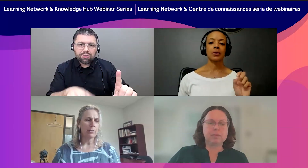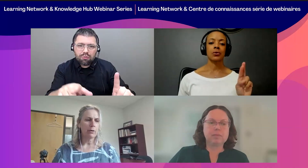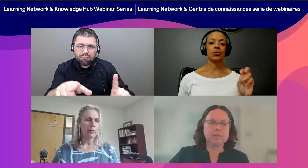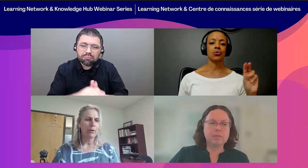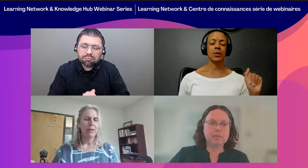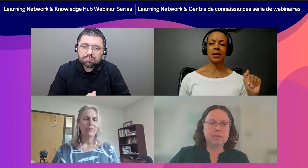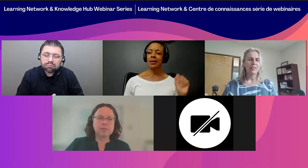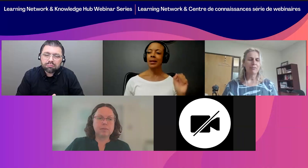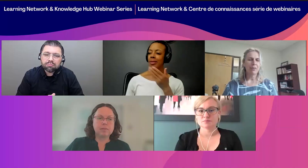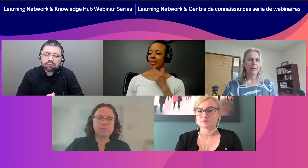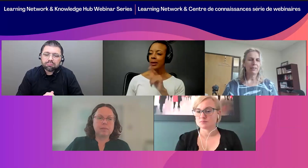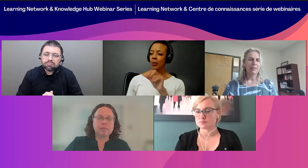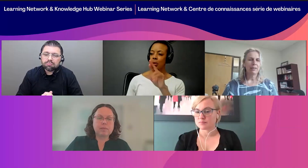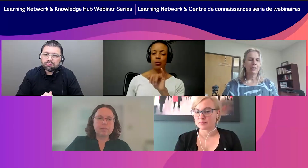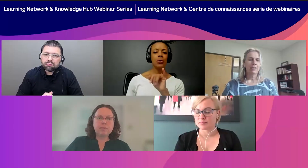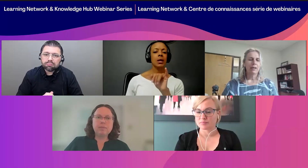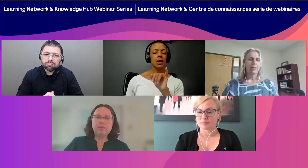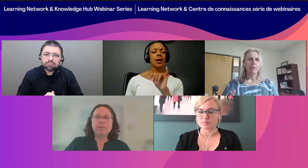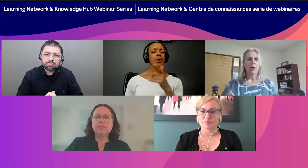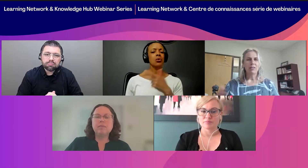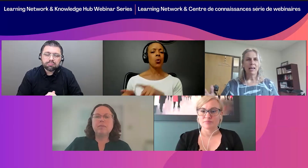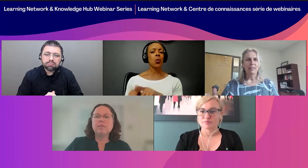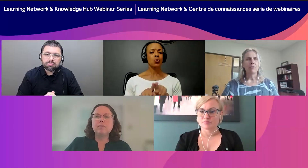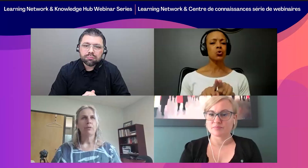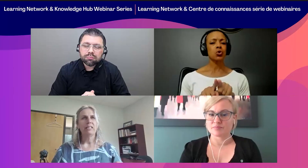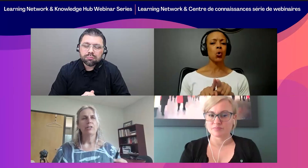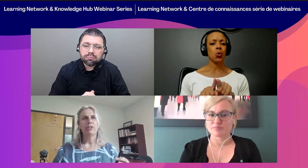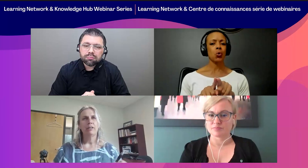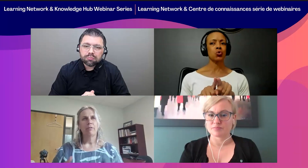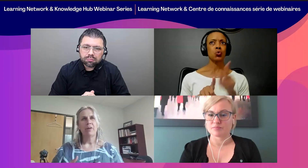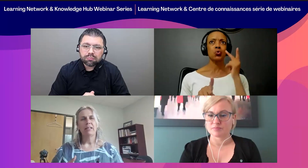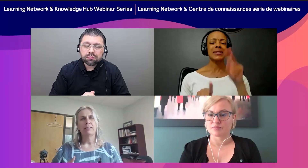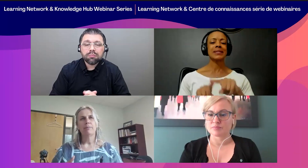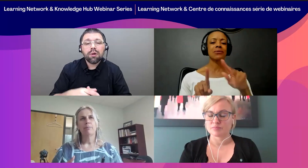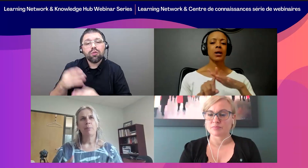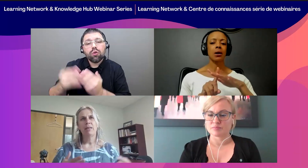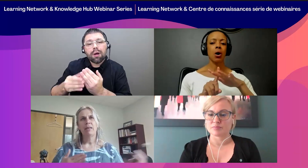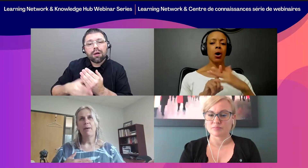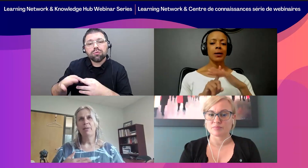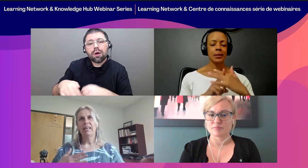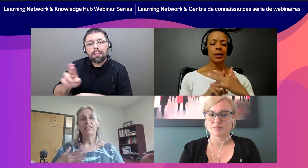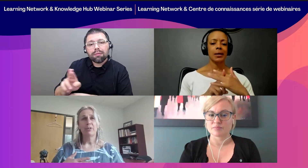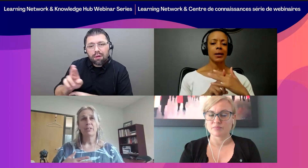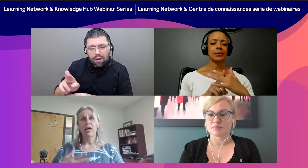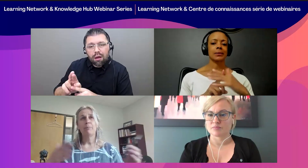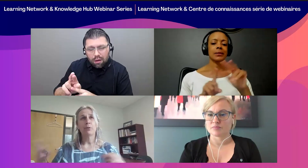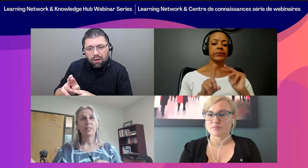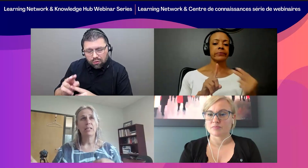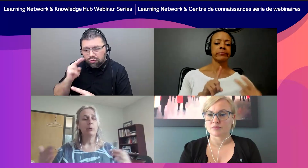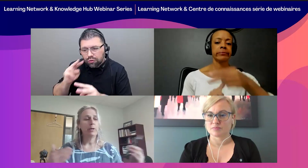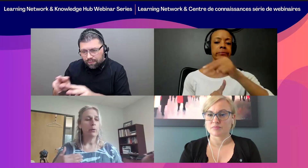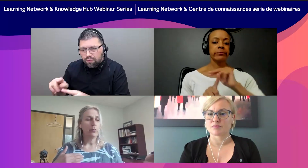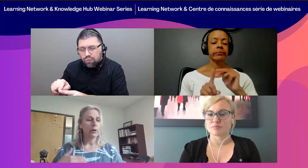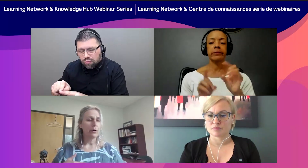to also the different kind of contexts of relationship of violence maybe happening at different times